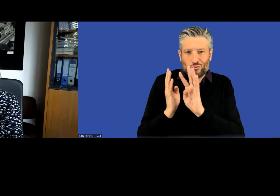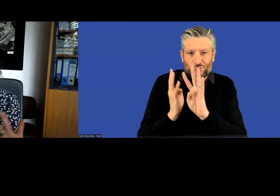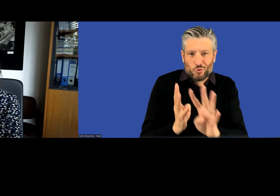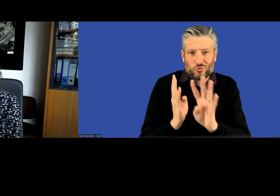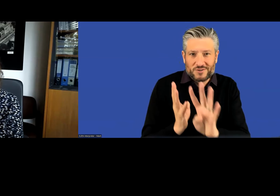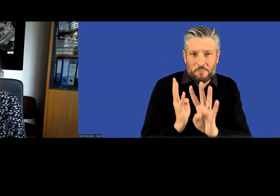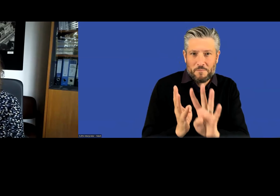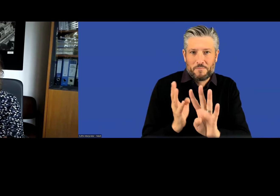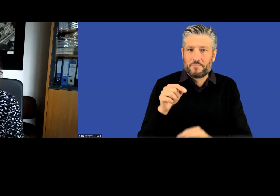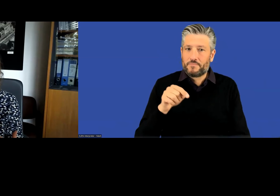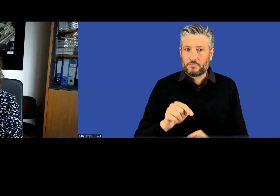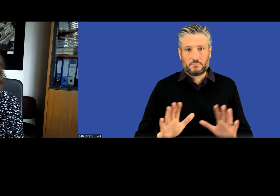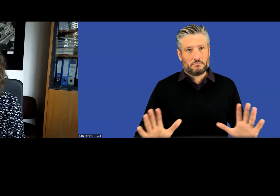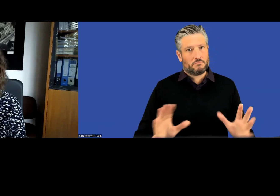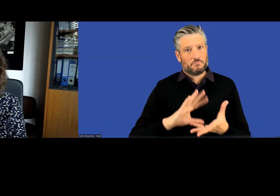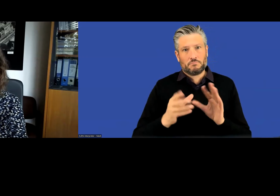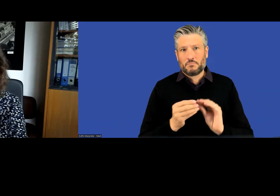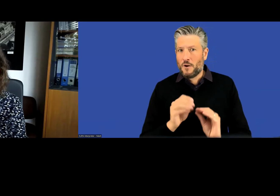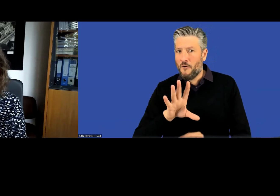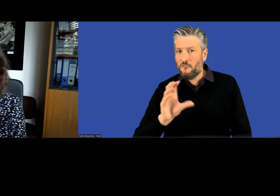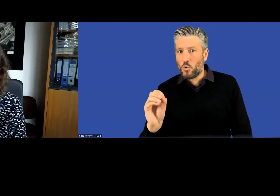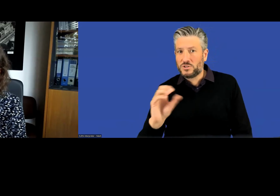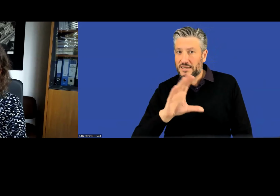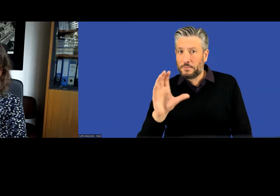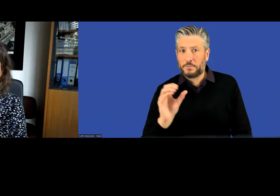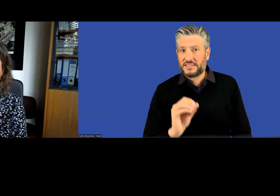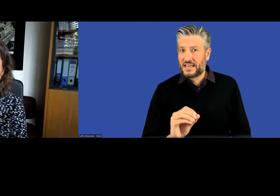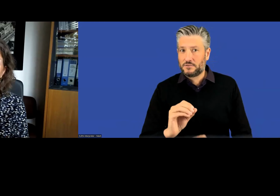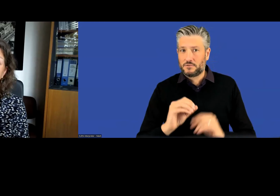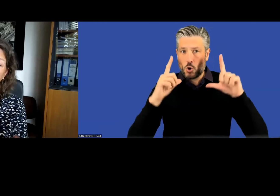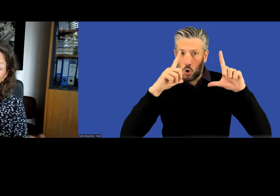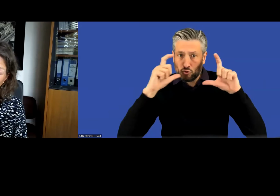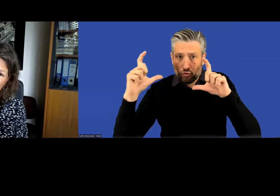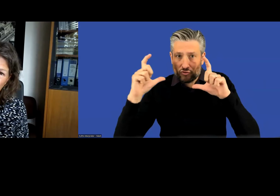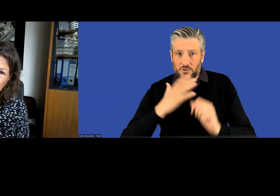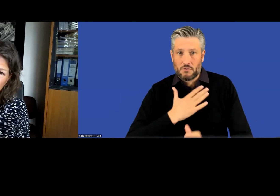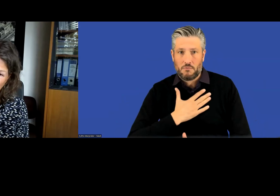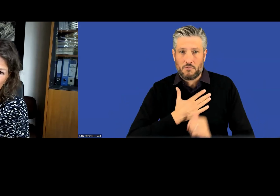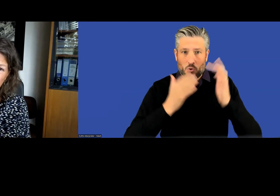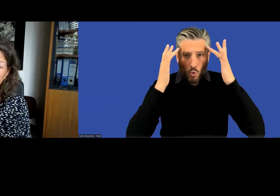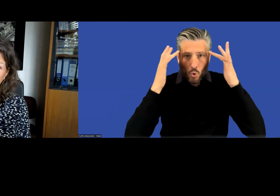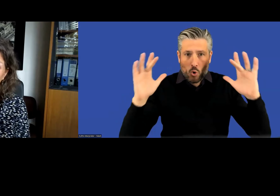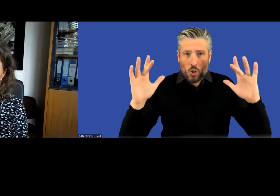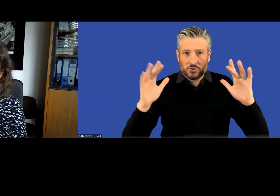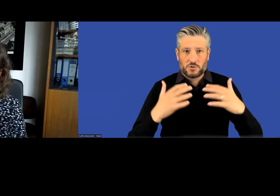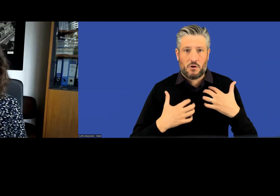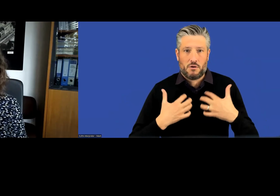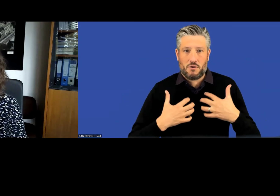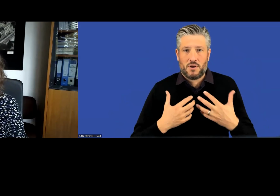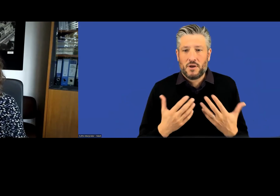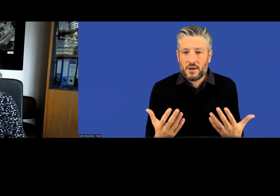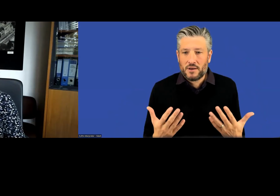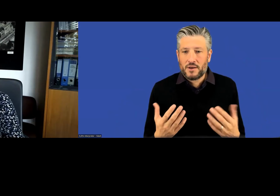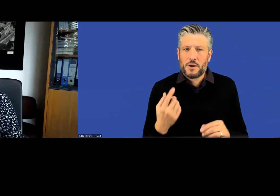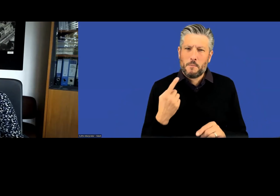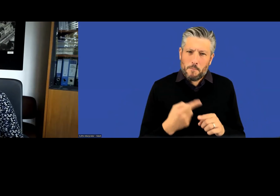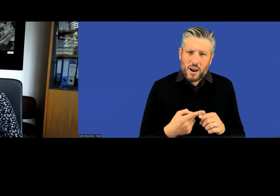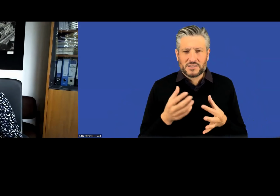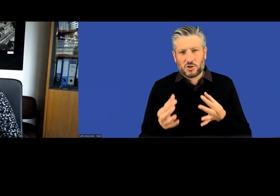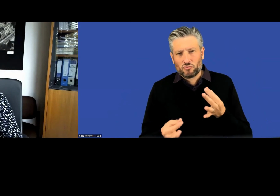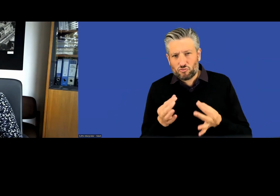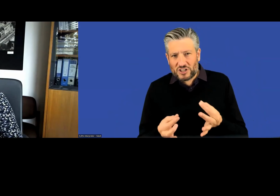Europe choosing destinations based on their cultural offering. And here also the strategy on the rights of persons with disabilities